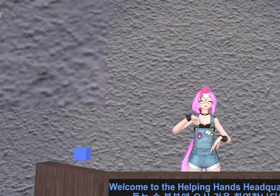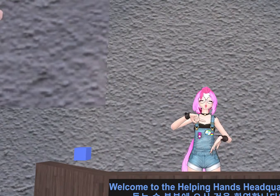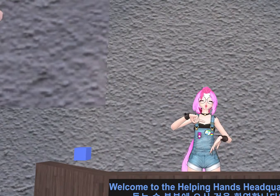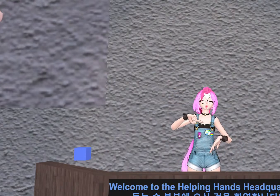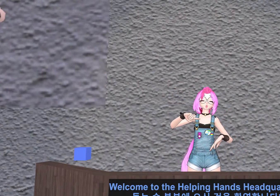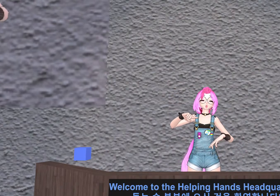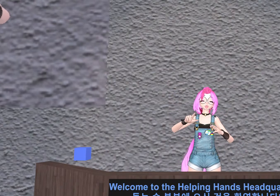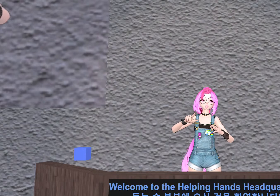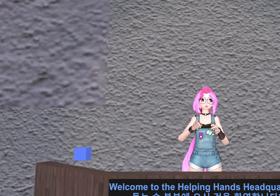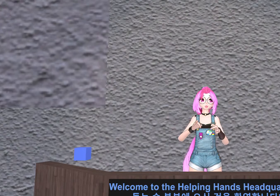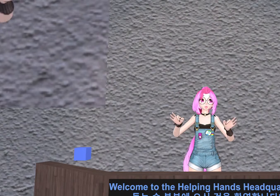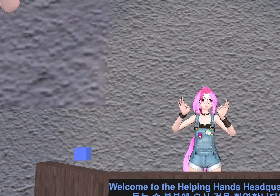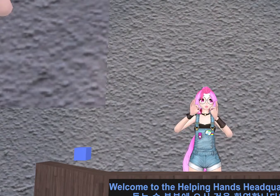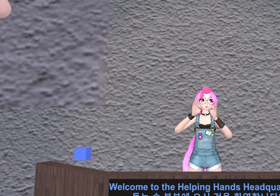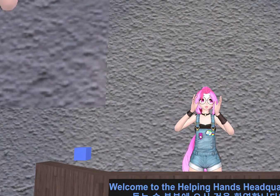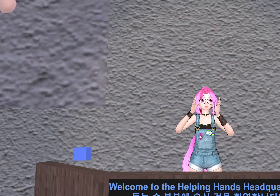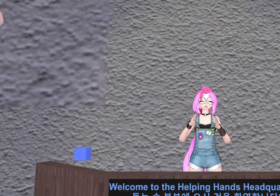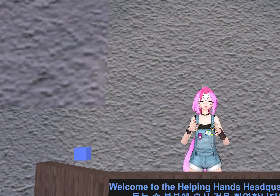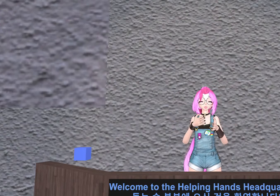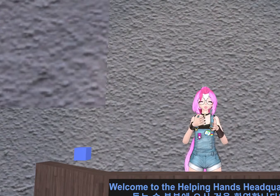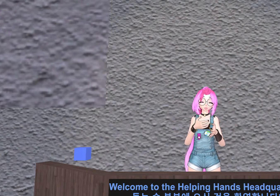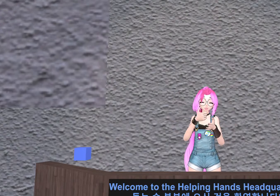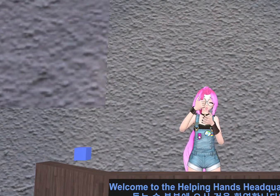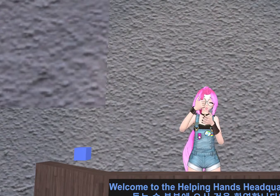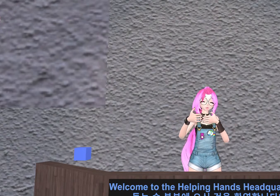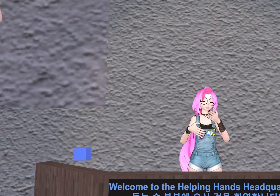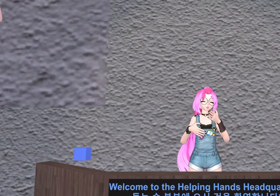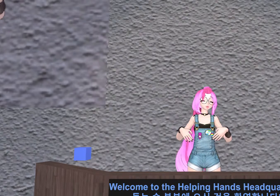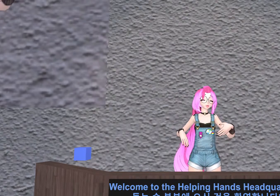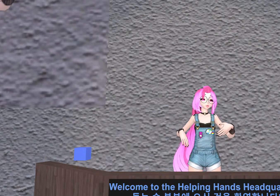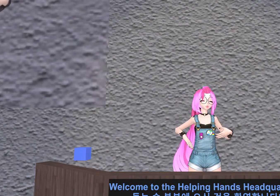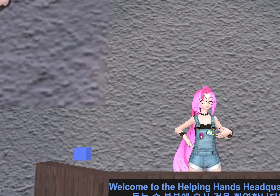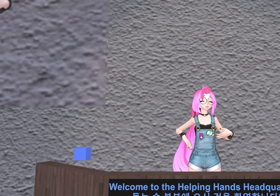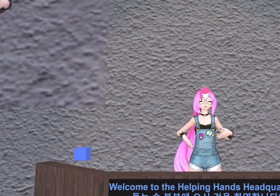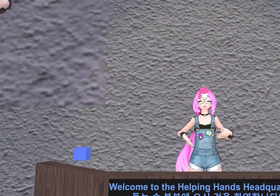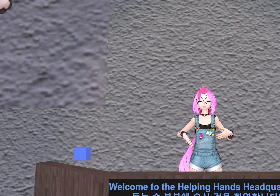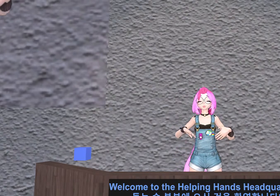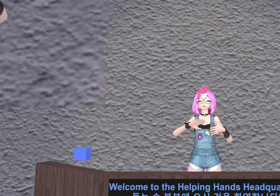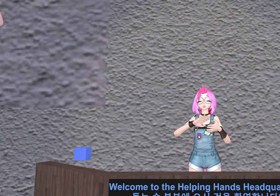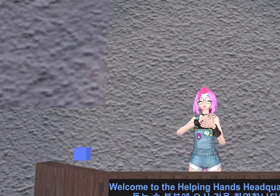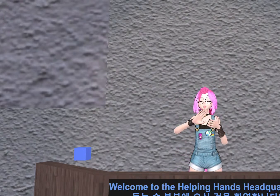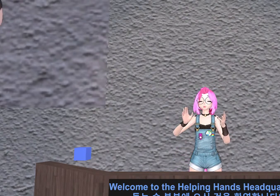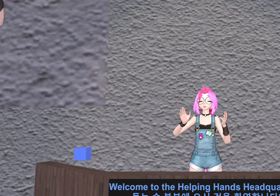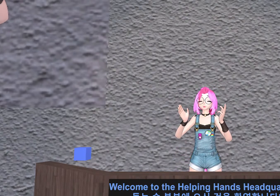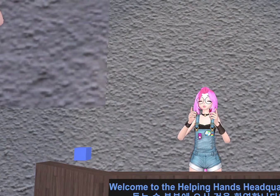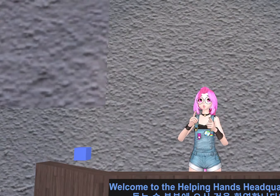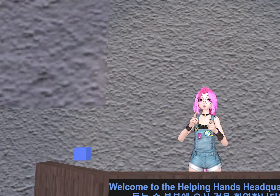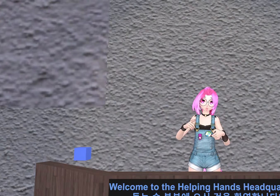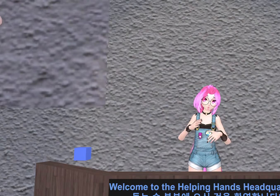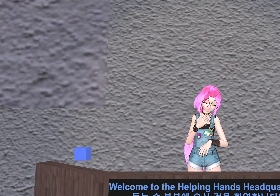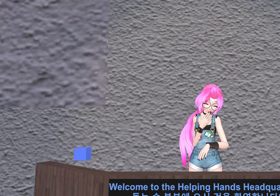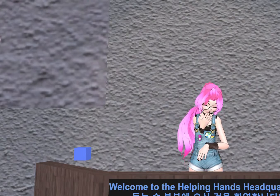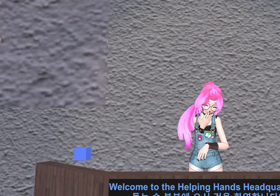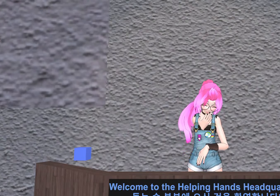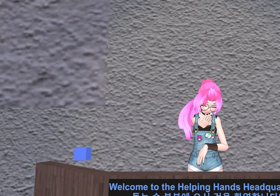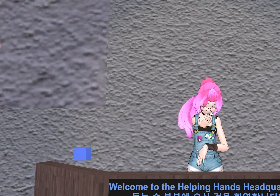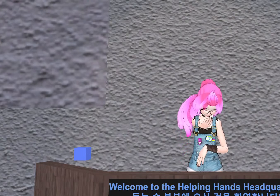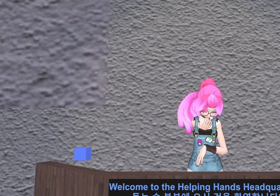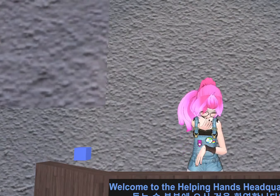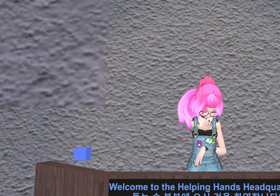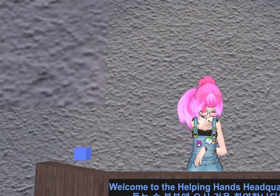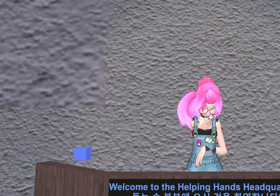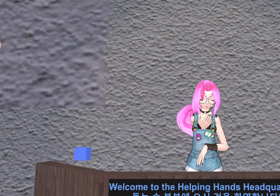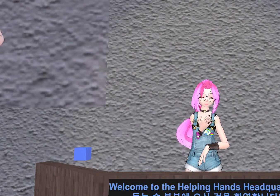Oh, I am a very important person for Helping Hands. It's Donald very Trump. nice to meet you.